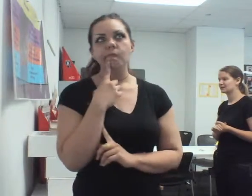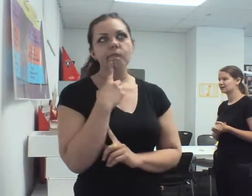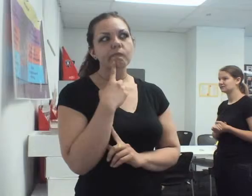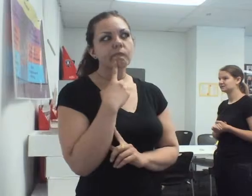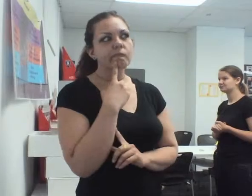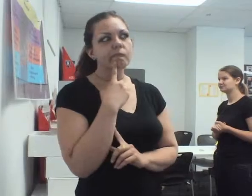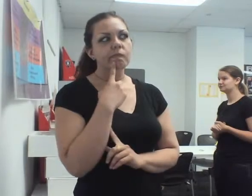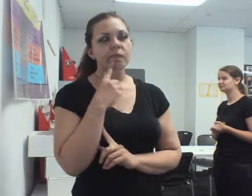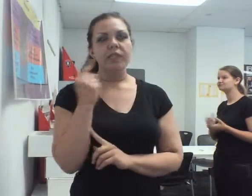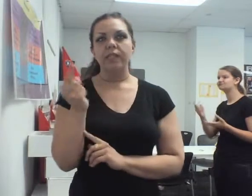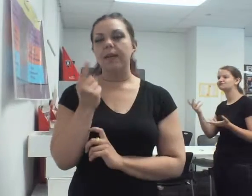something like,